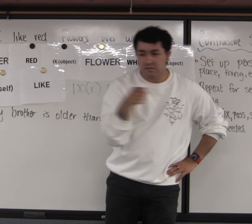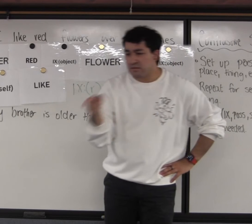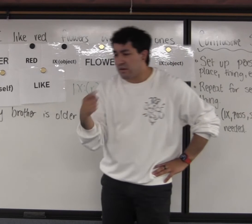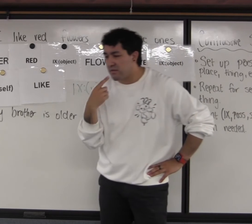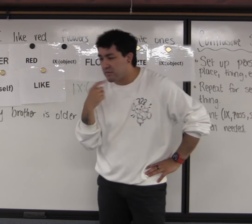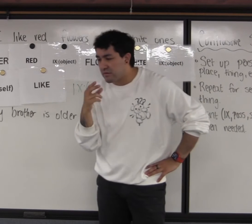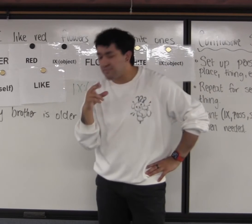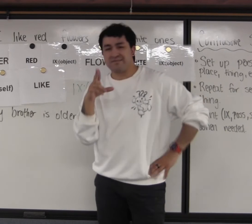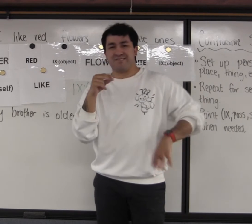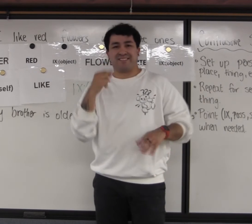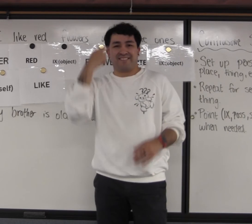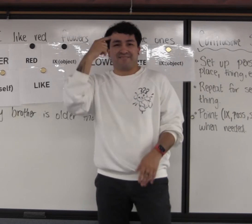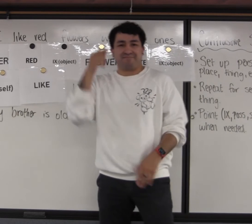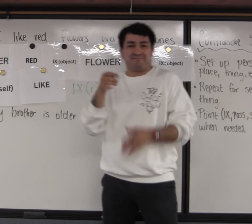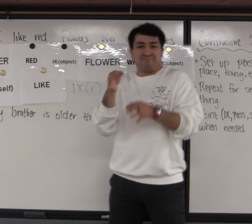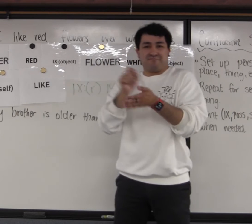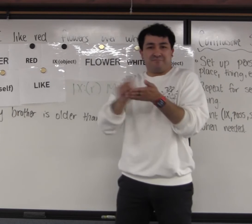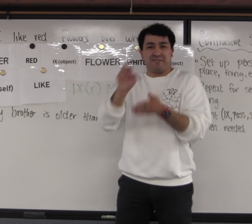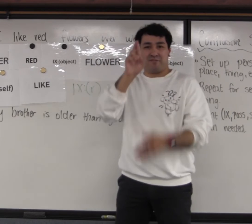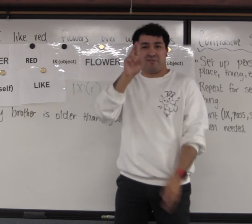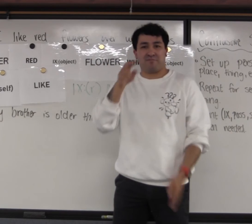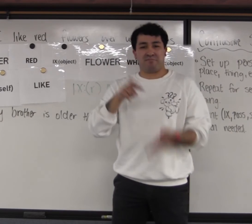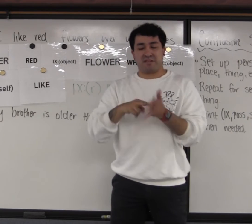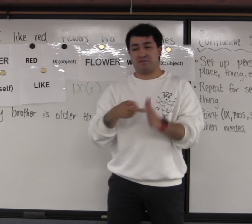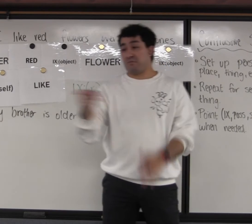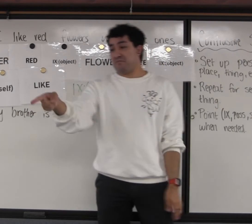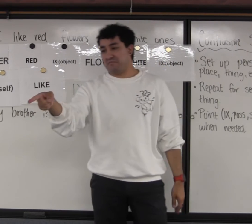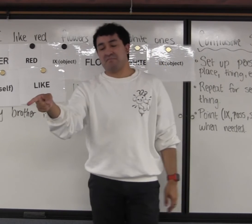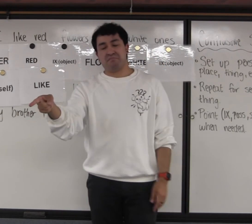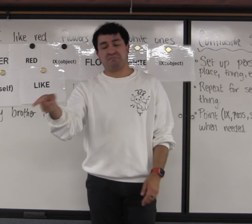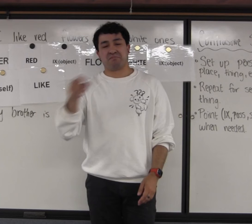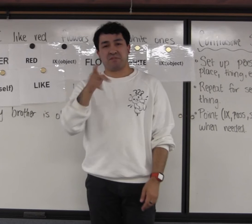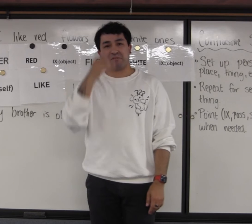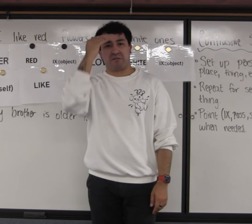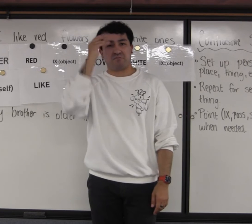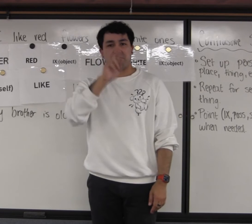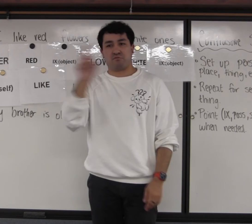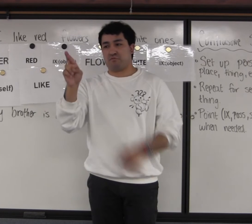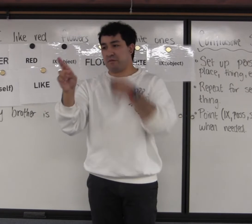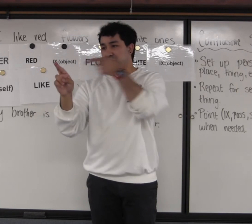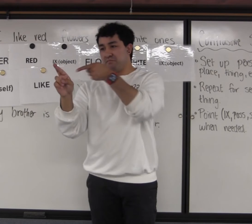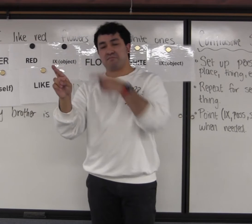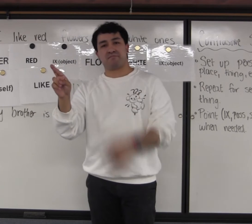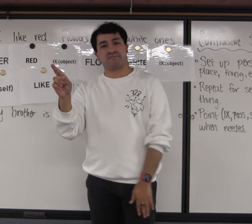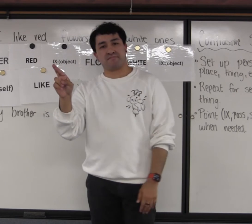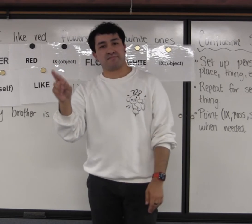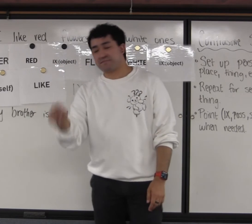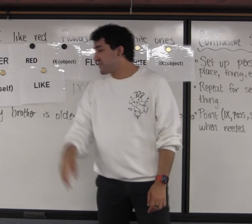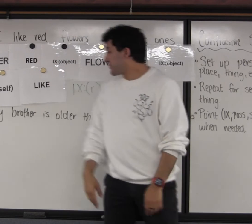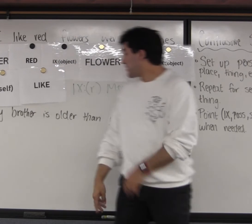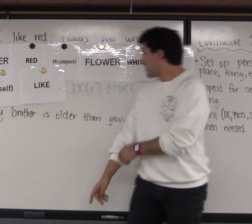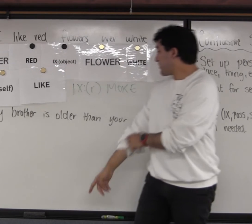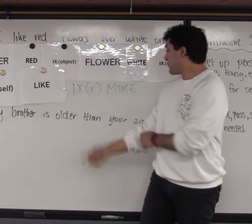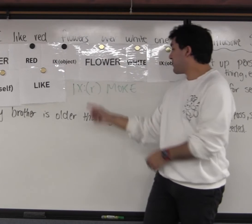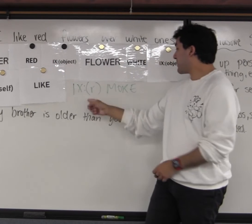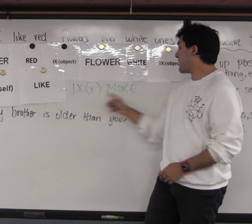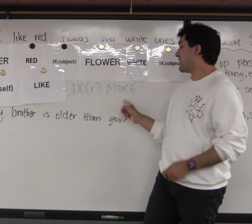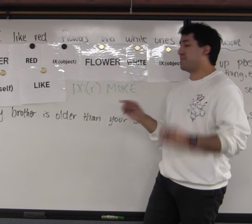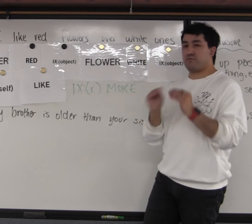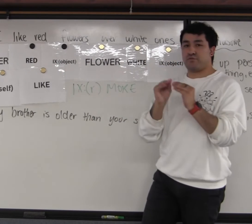put red or red flower, maybe I forgot where I put the red flower. But if I just put R, I know it just means point to the right, because that is where